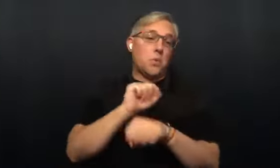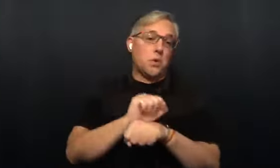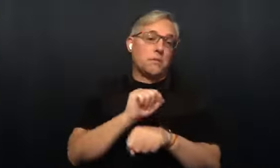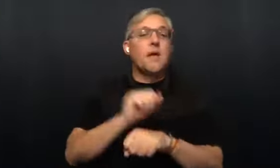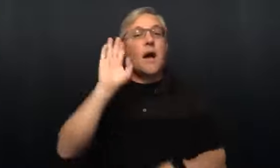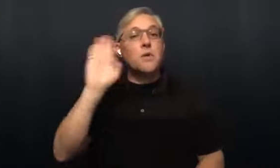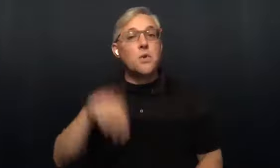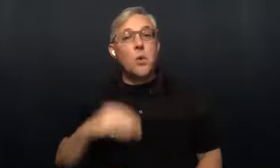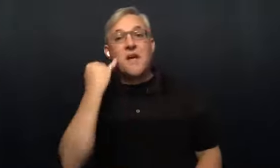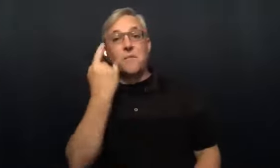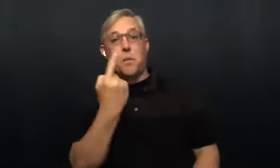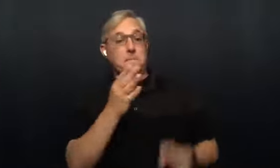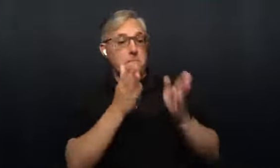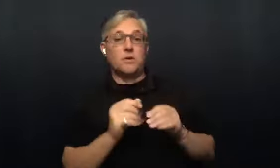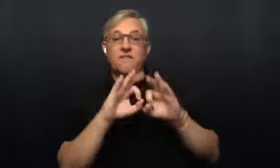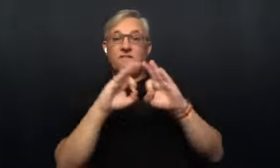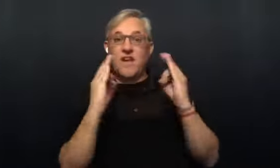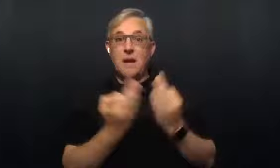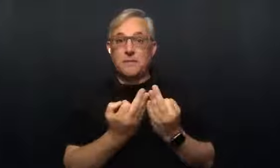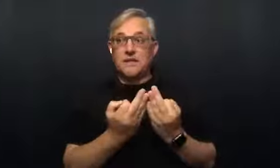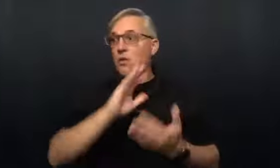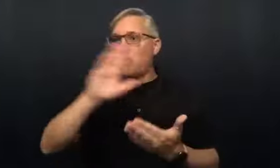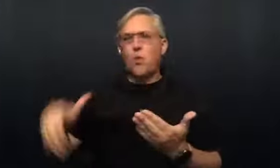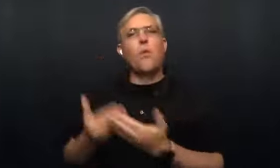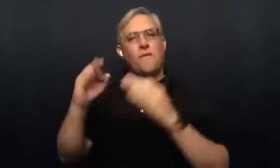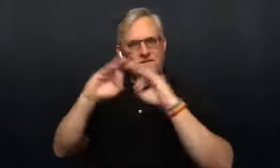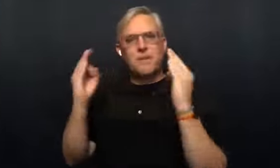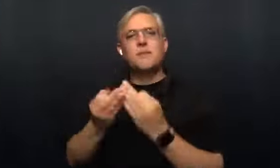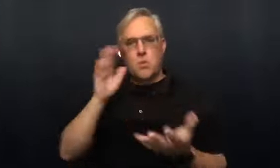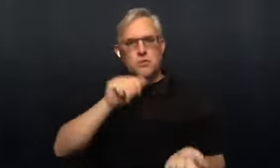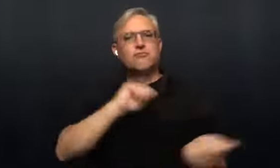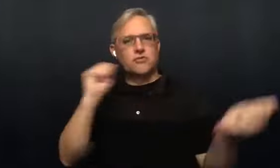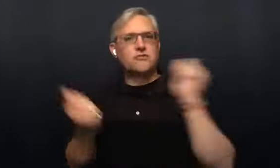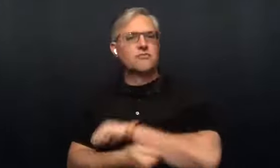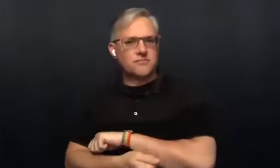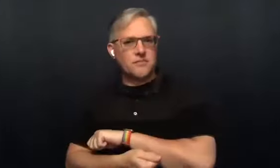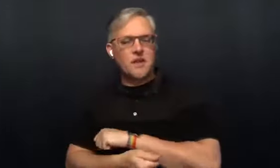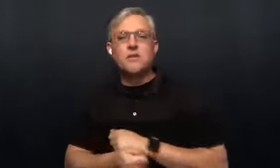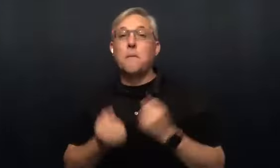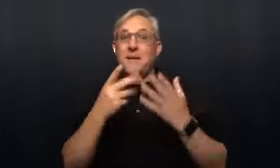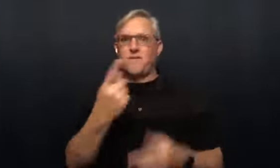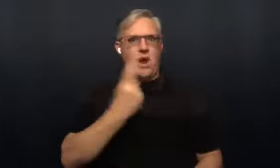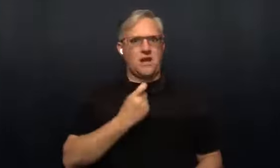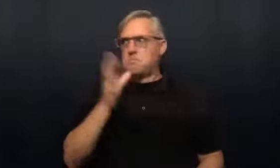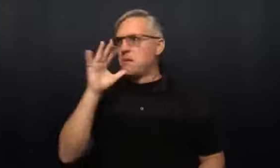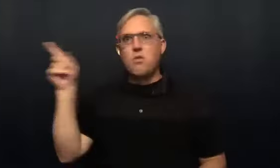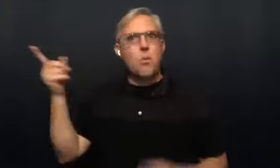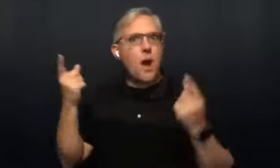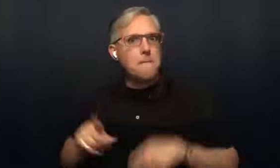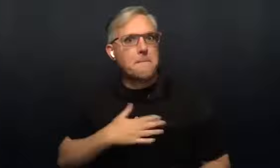family changes, the whole nature of the family changes. And so many of you ask about mother. What happened with mother? Well, many of you would be surprised that my